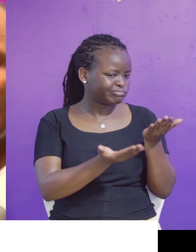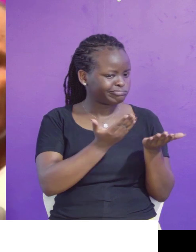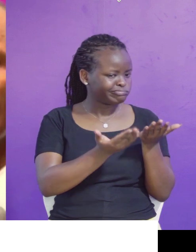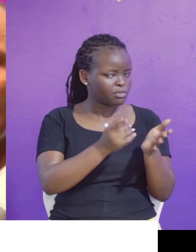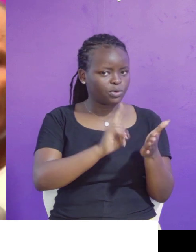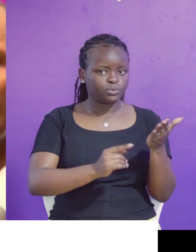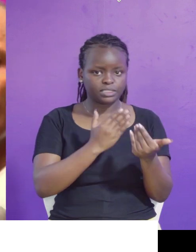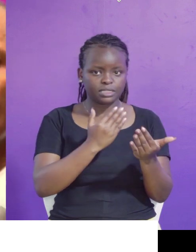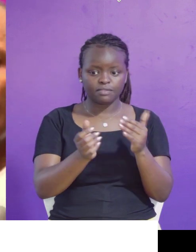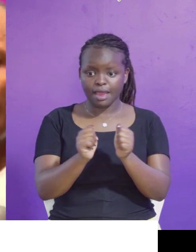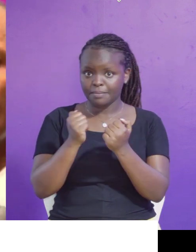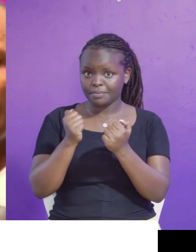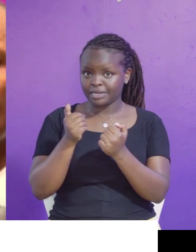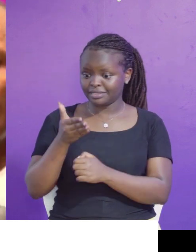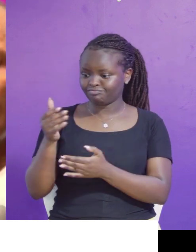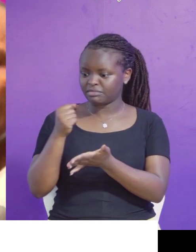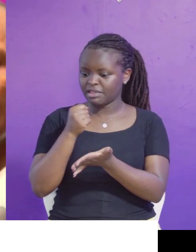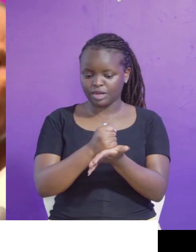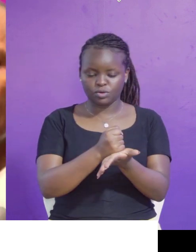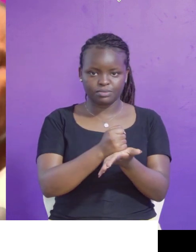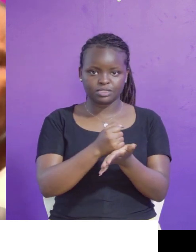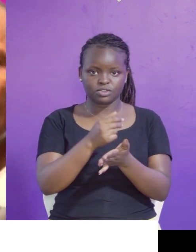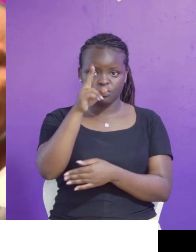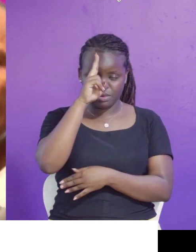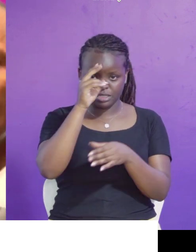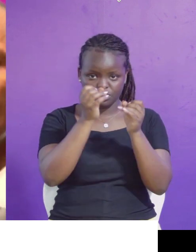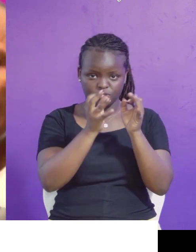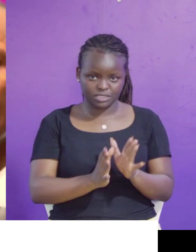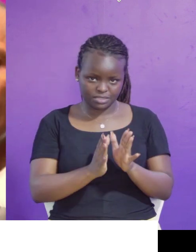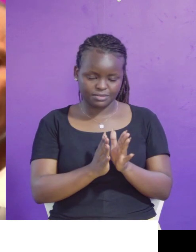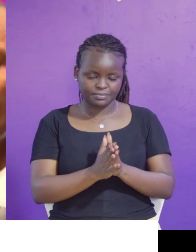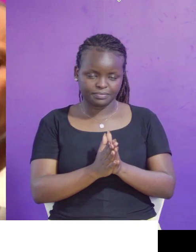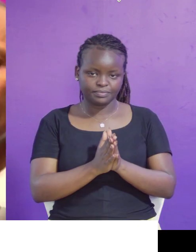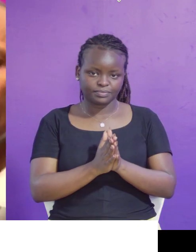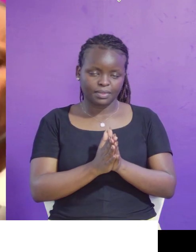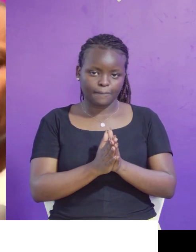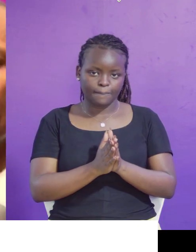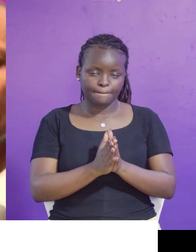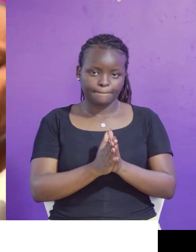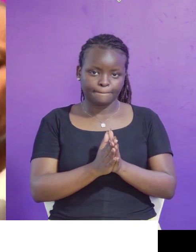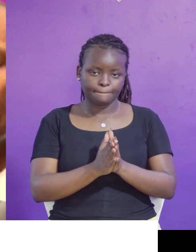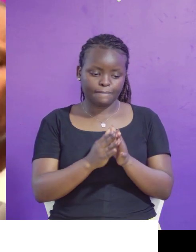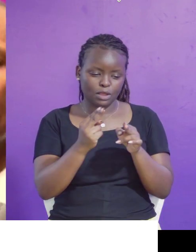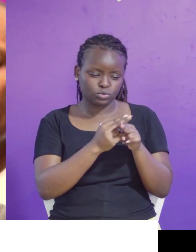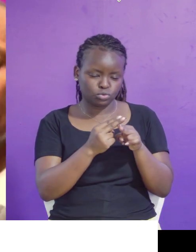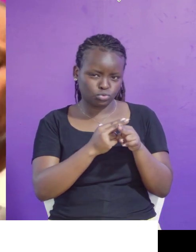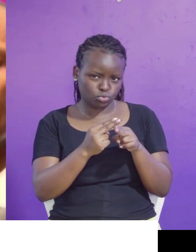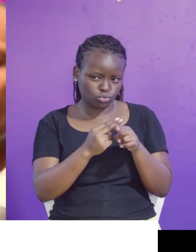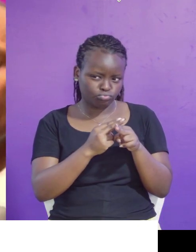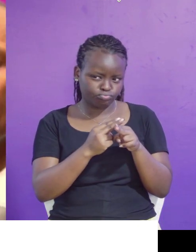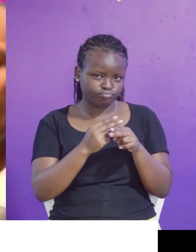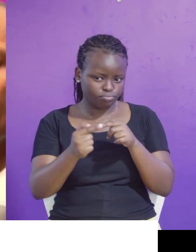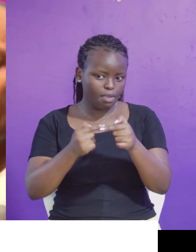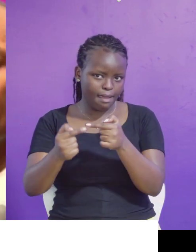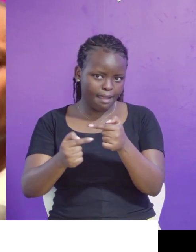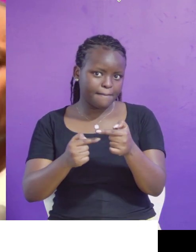happening within the recruitment of police officers that is soon upcoming and even the